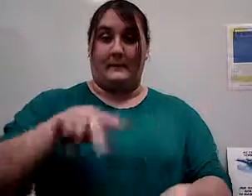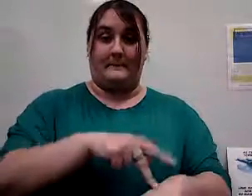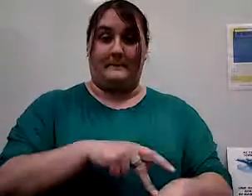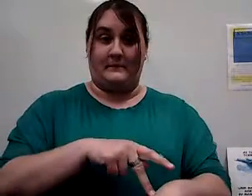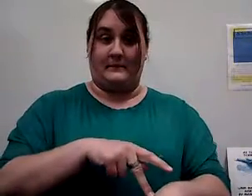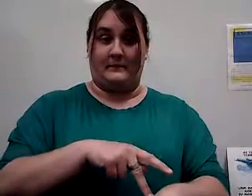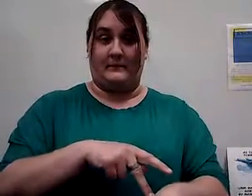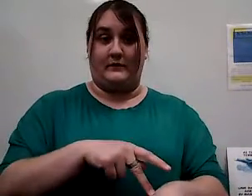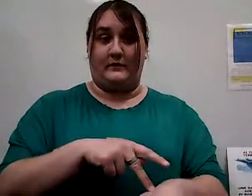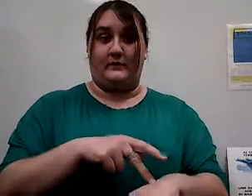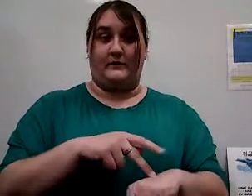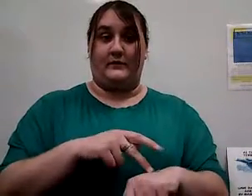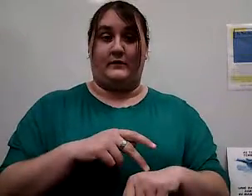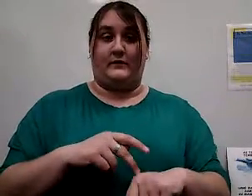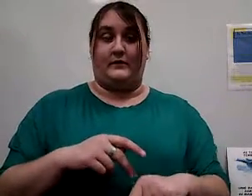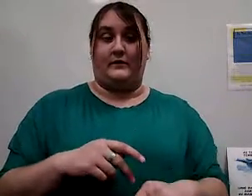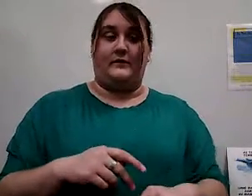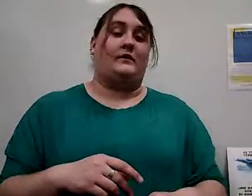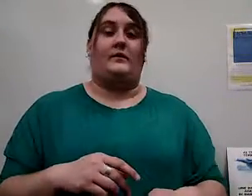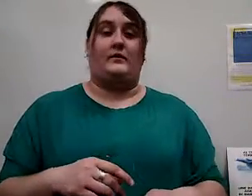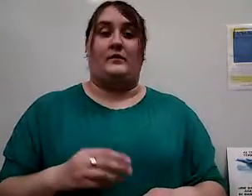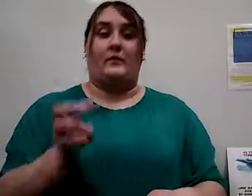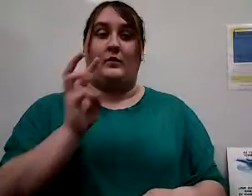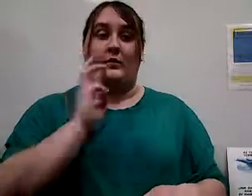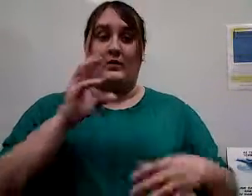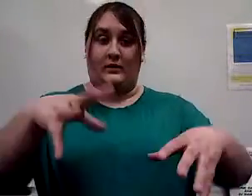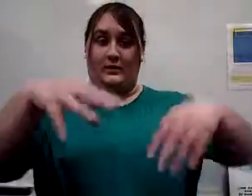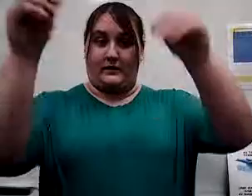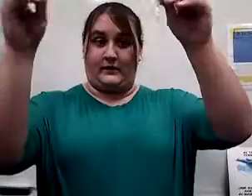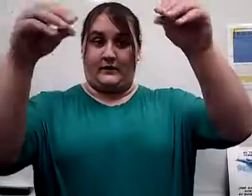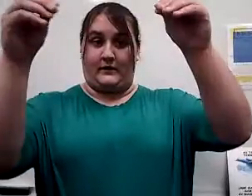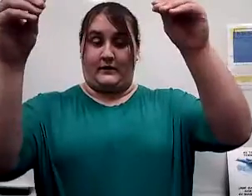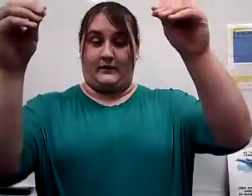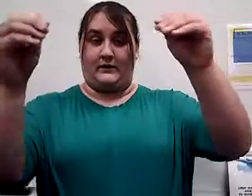far as evaporation goes? Somebody remember? Danny?